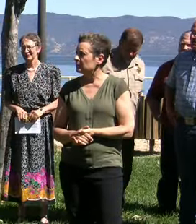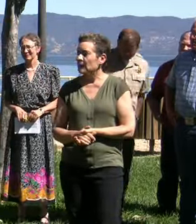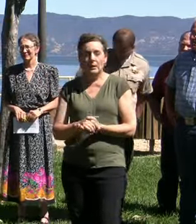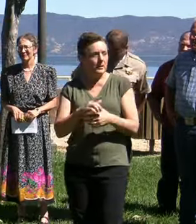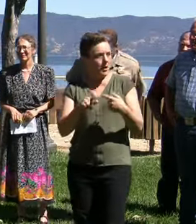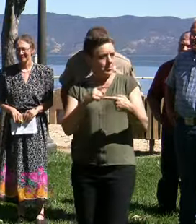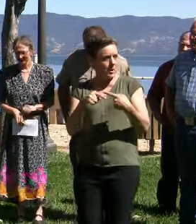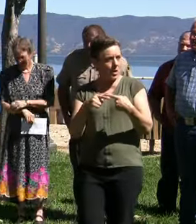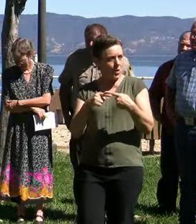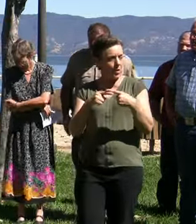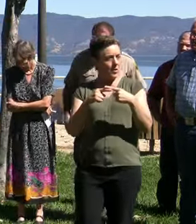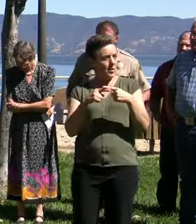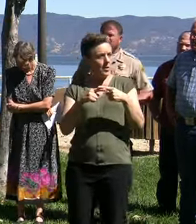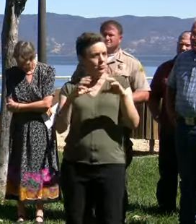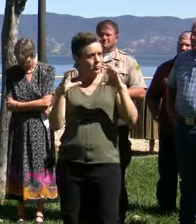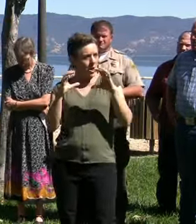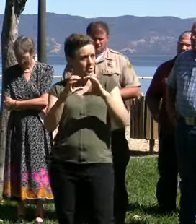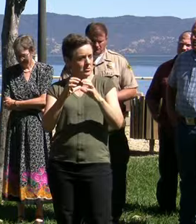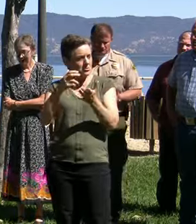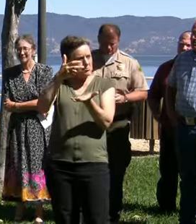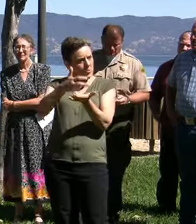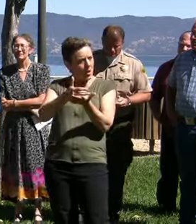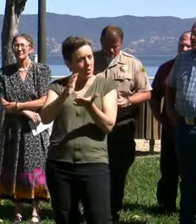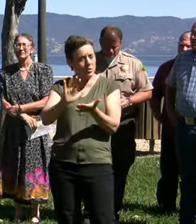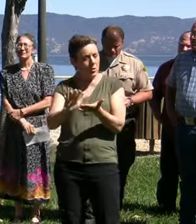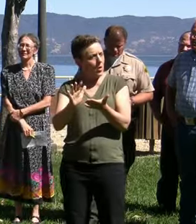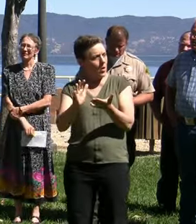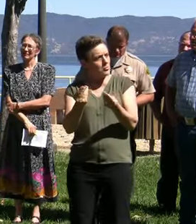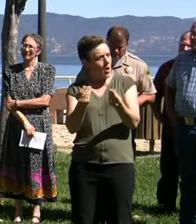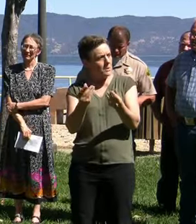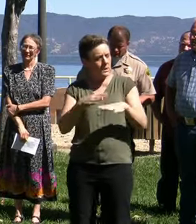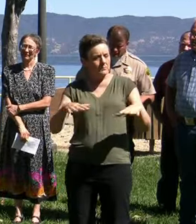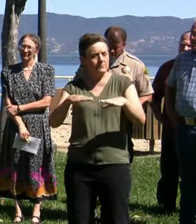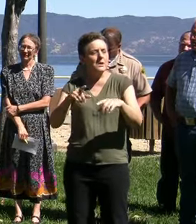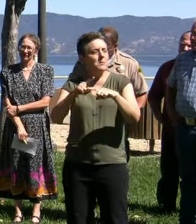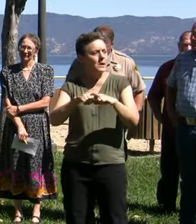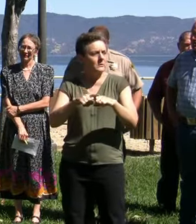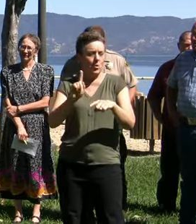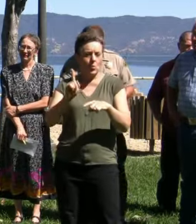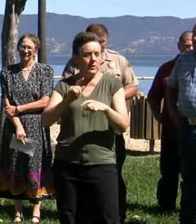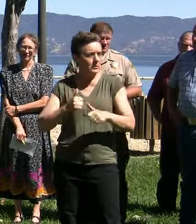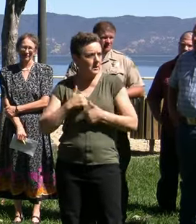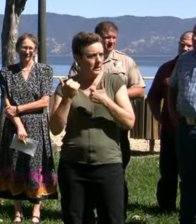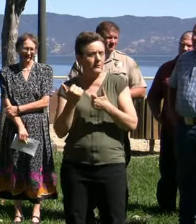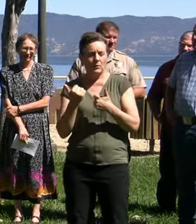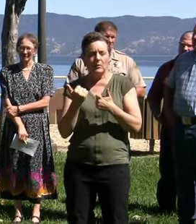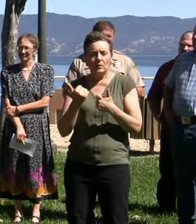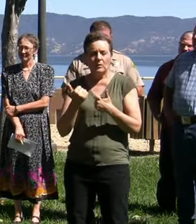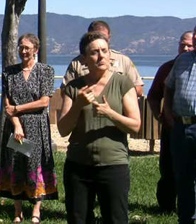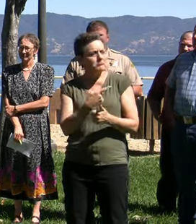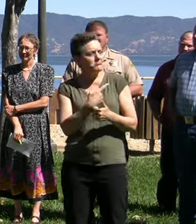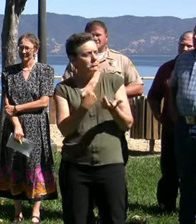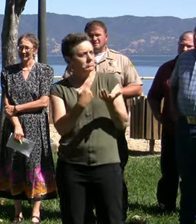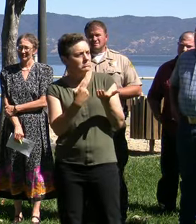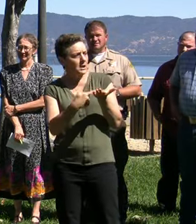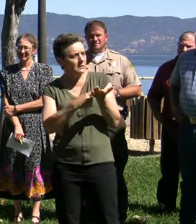Regarding the placement of trailers on properties that have homes that have been lost, that's going to vary depending upon the location, and I can speak to you to that as well. We're